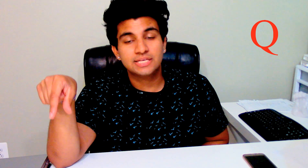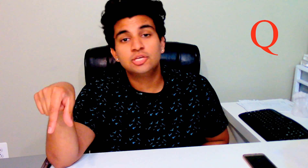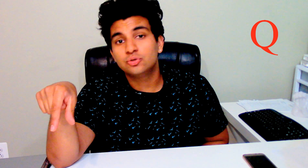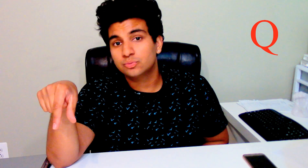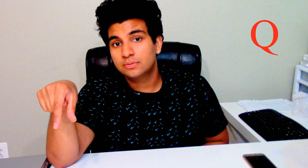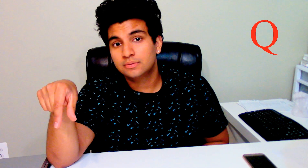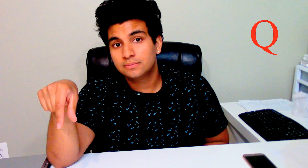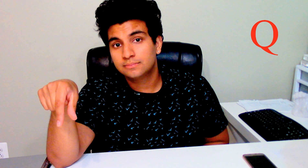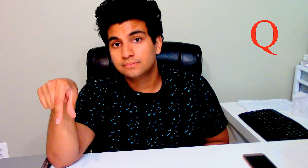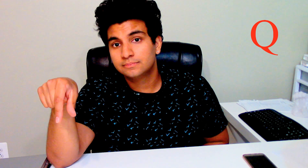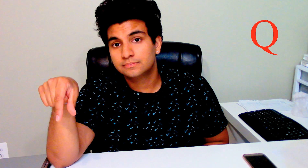Q.